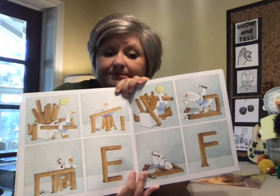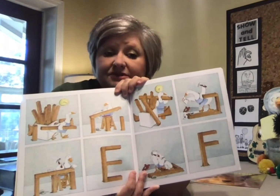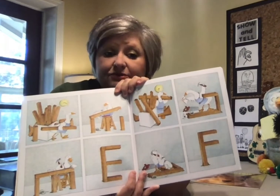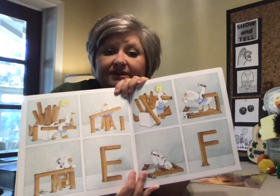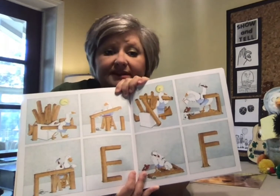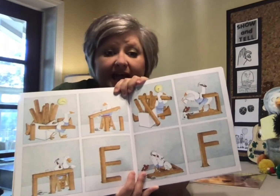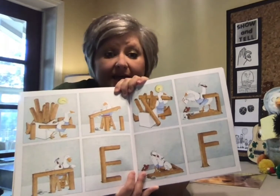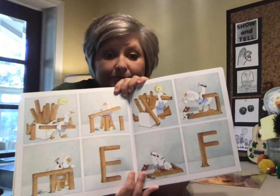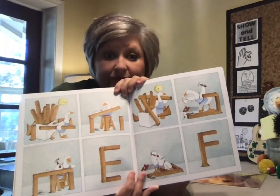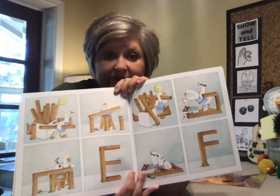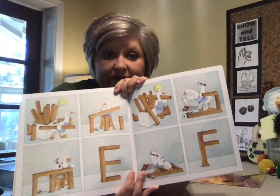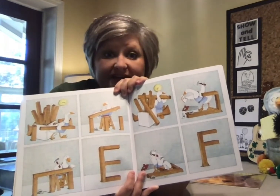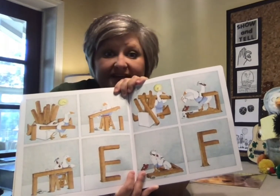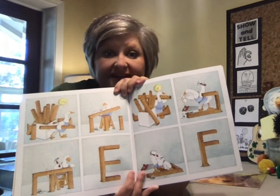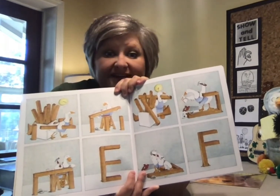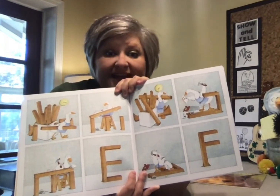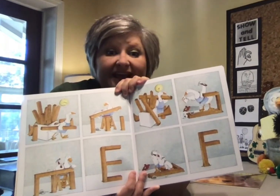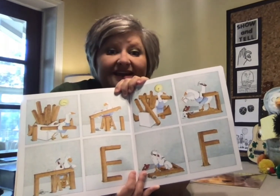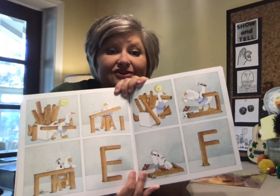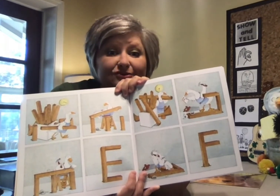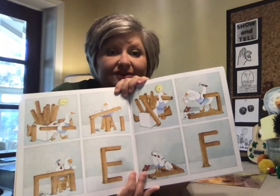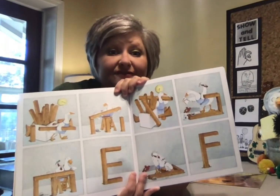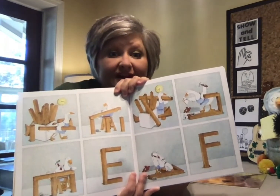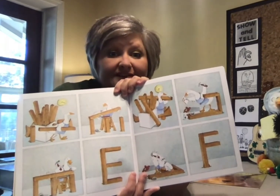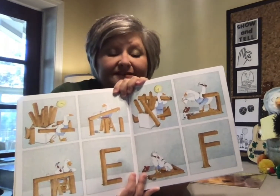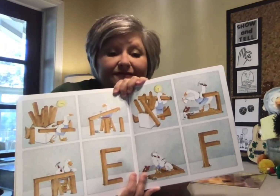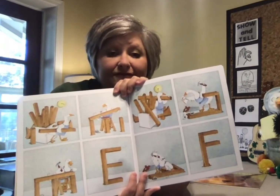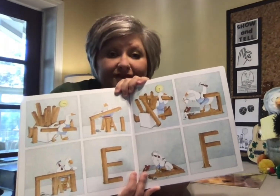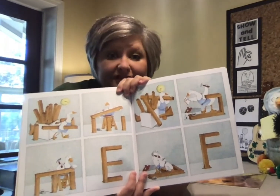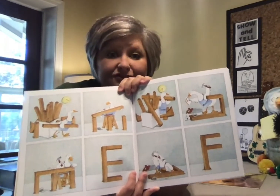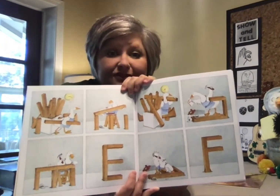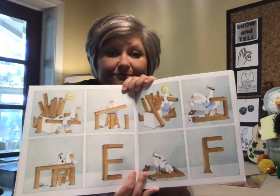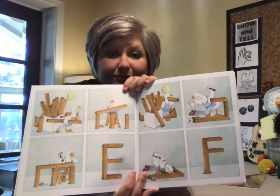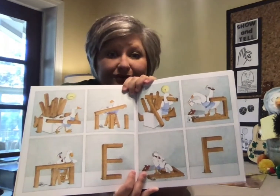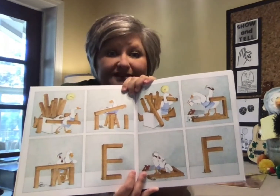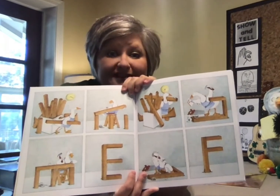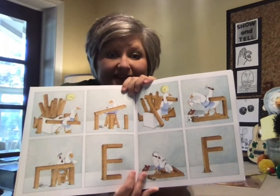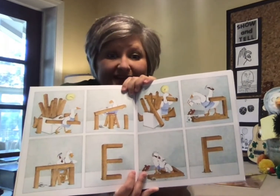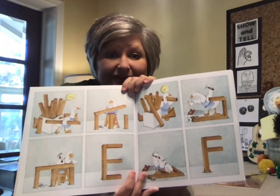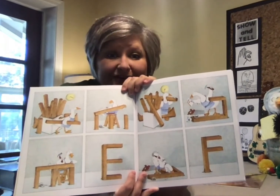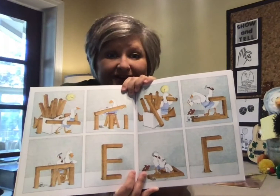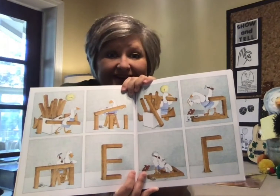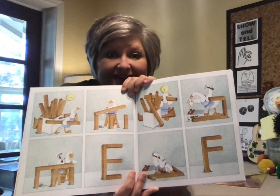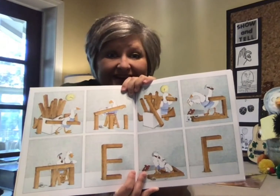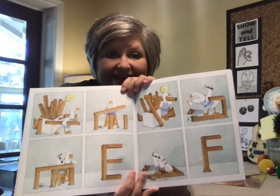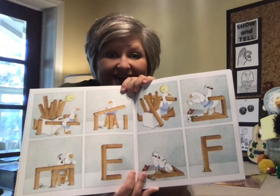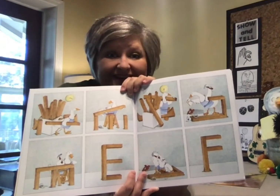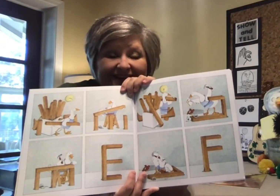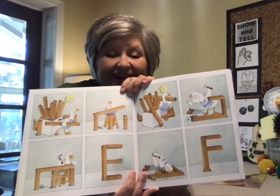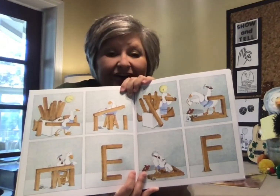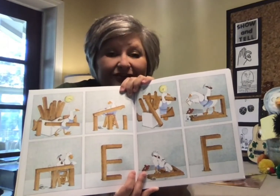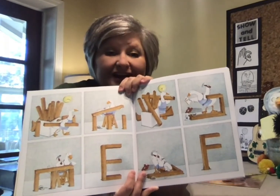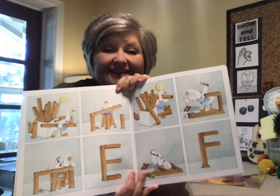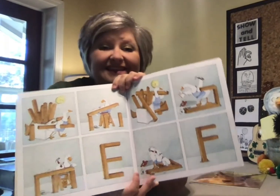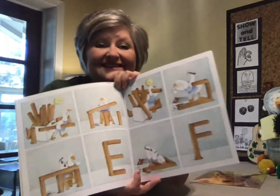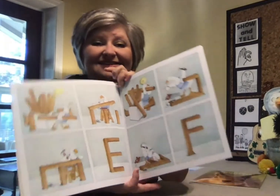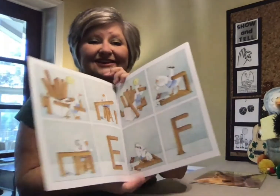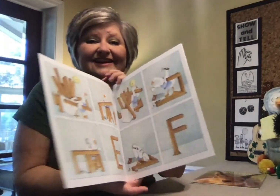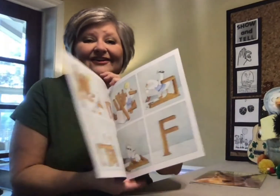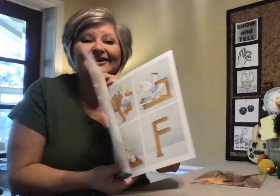to the library and you could find some fiction books there. All right, let's look at our